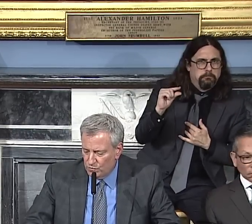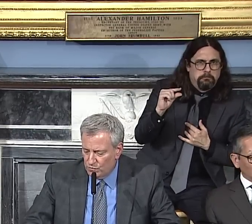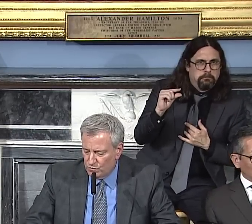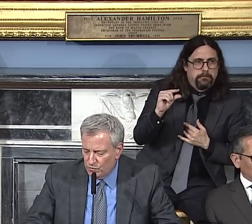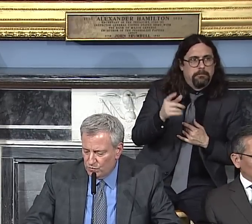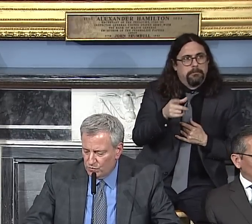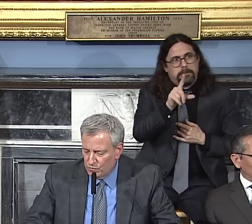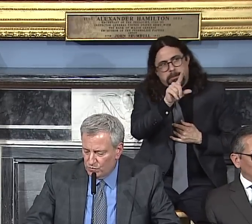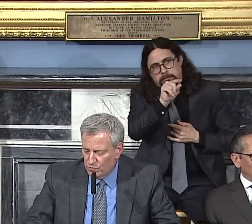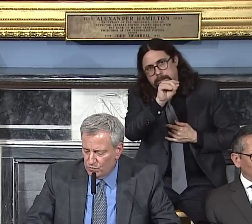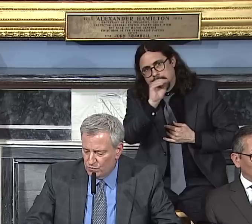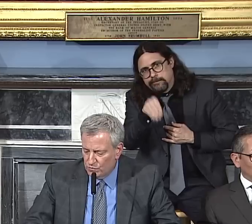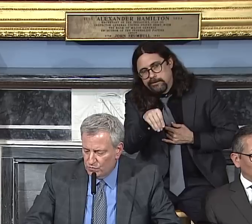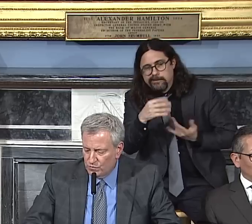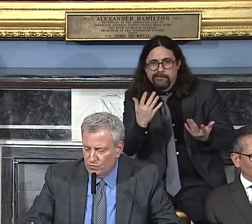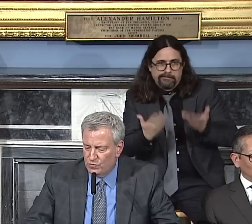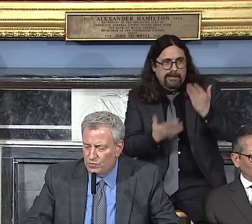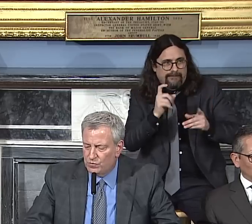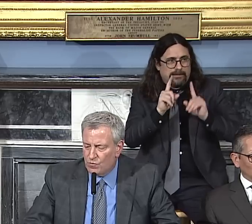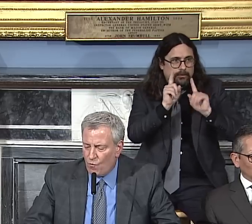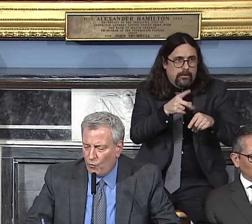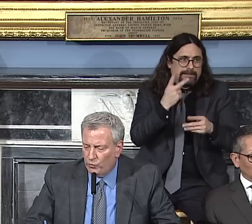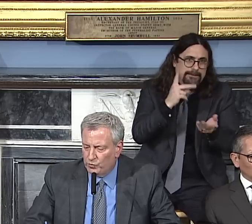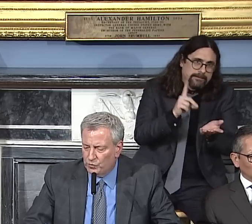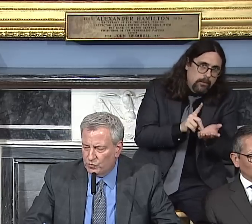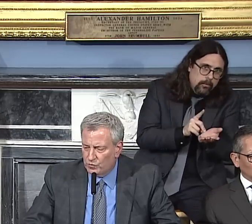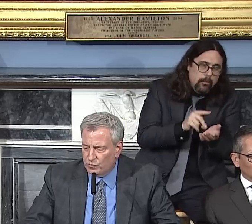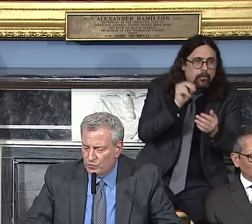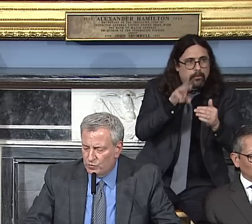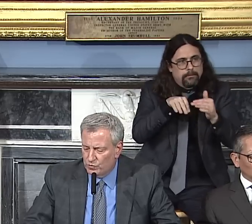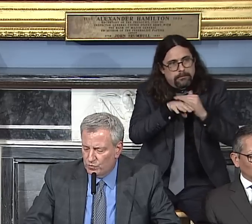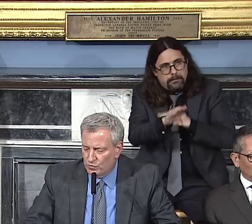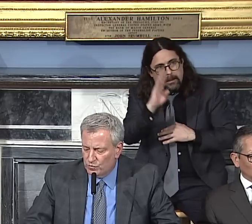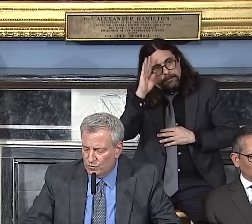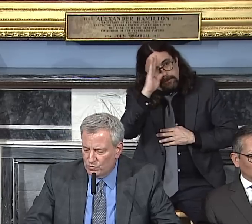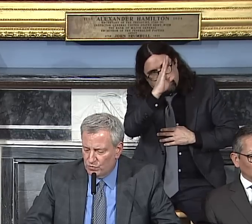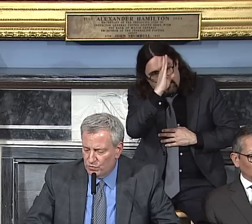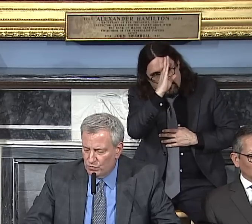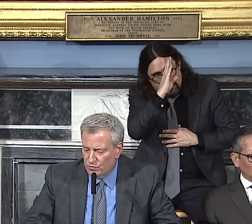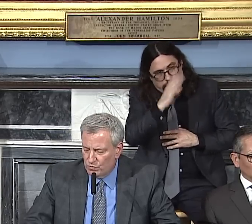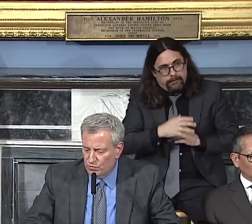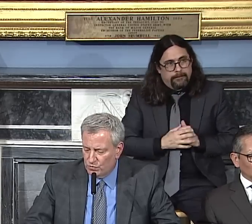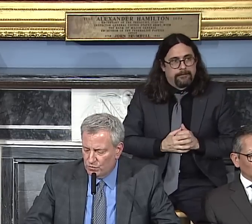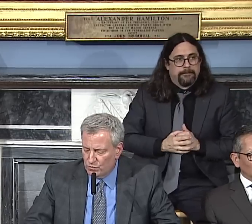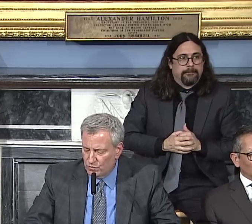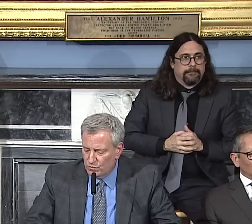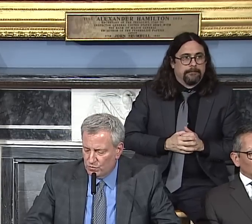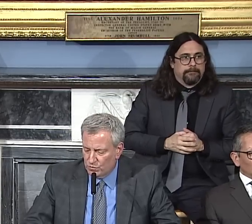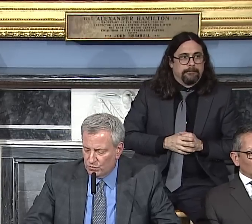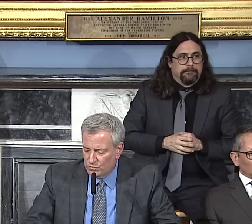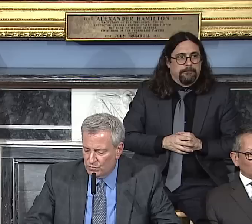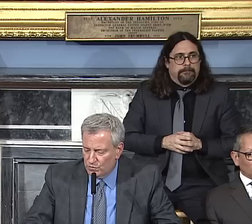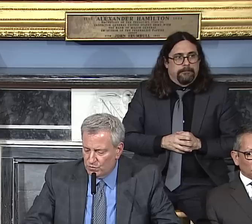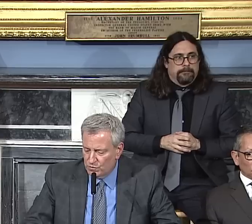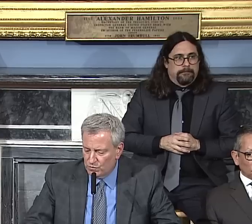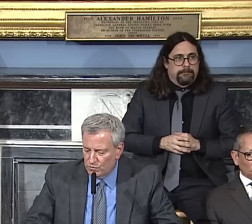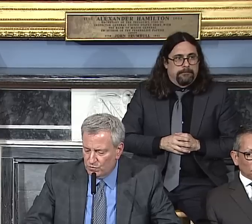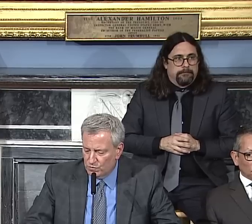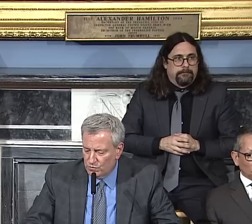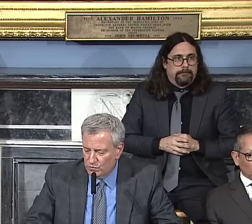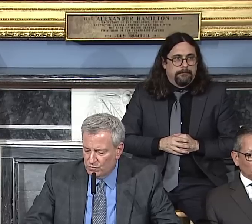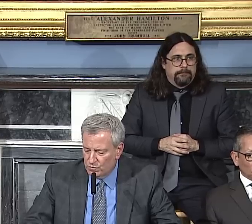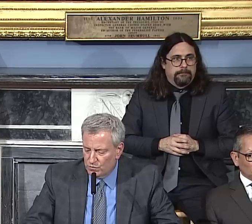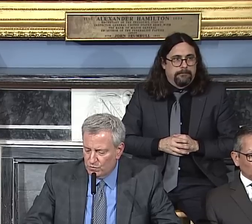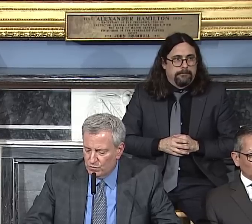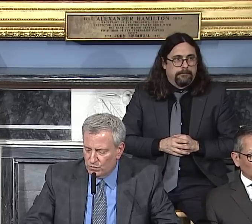or potentially going into a hospital. But the rationale for this taking that long, and again, it's our best